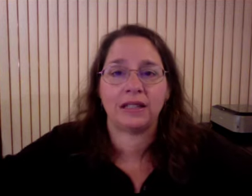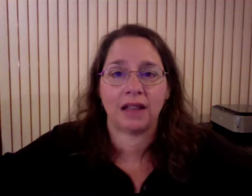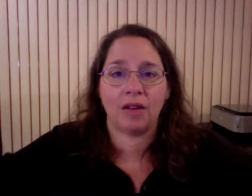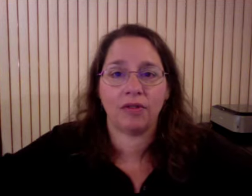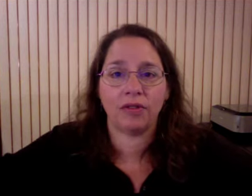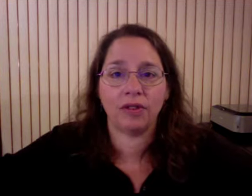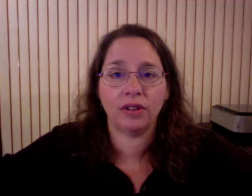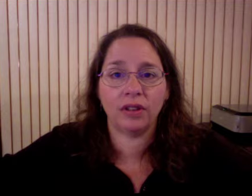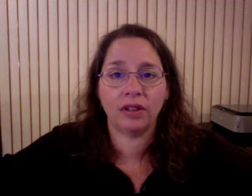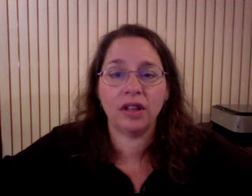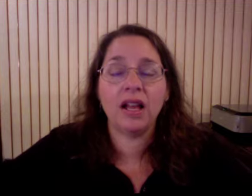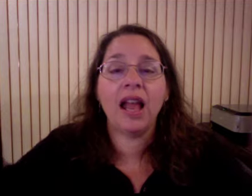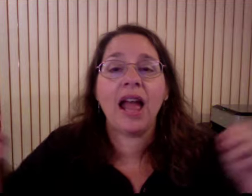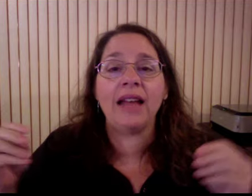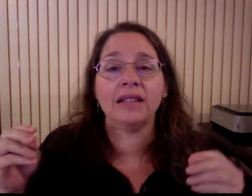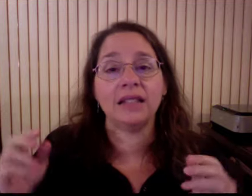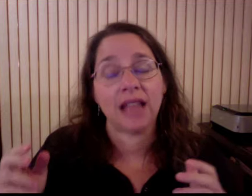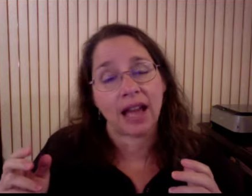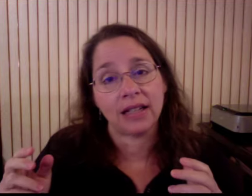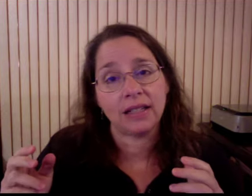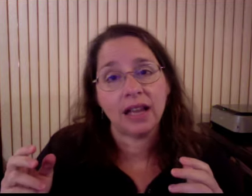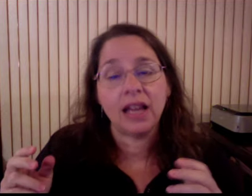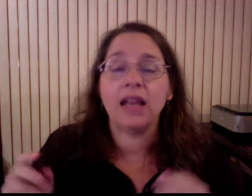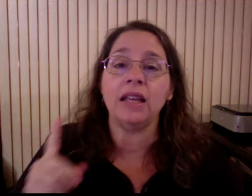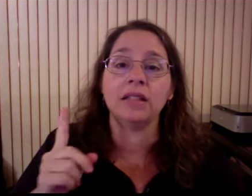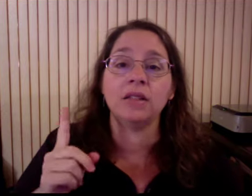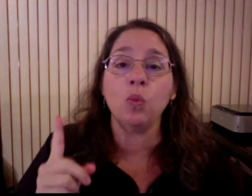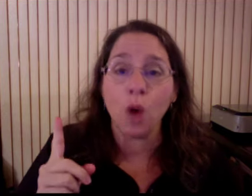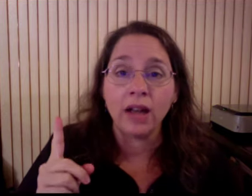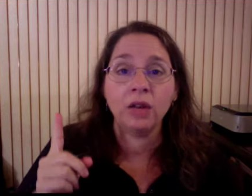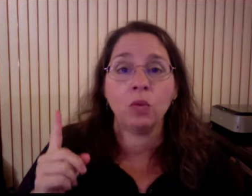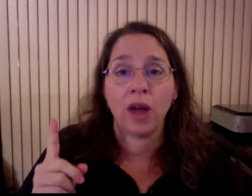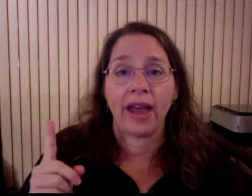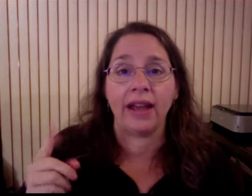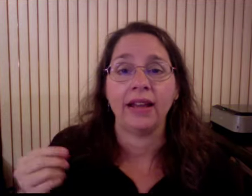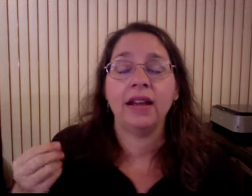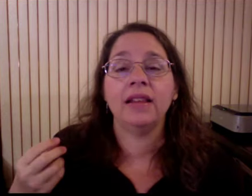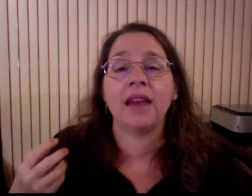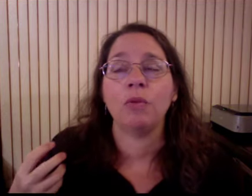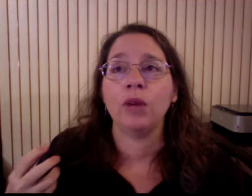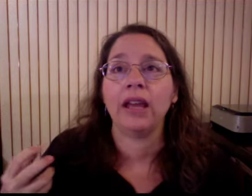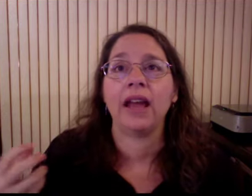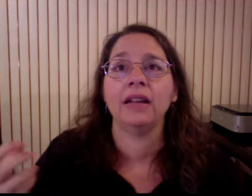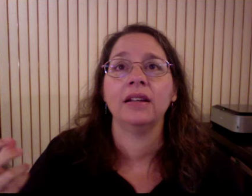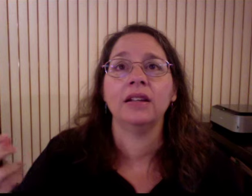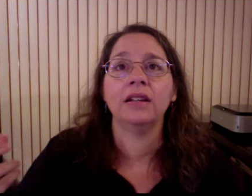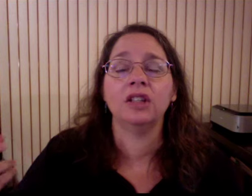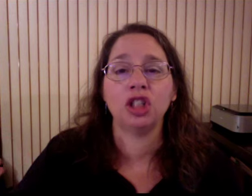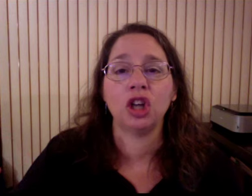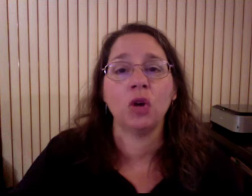itself, and sex is one way that we can show